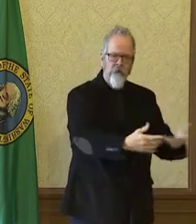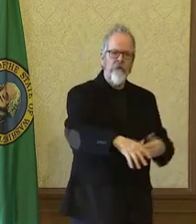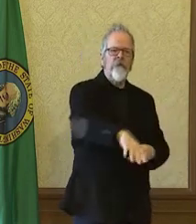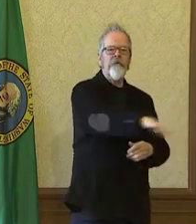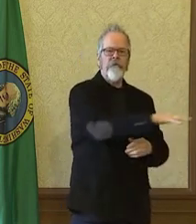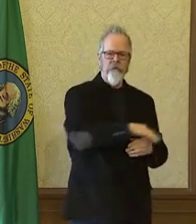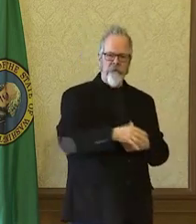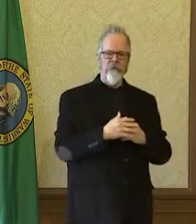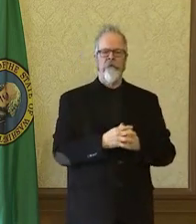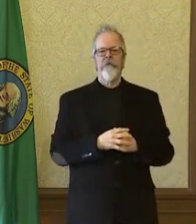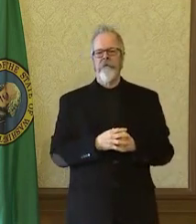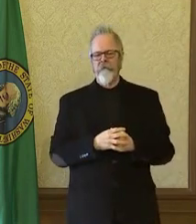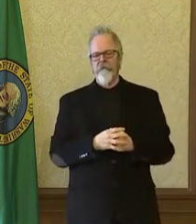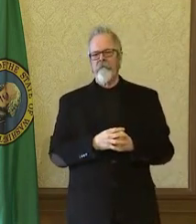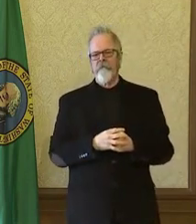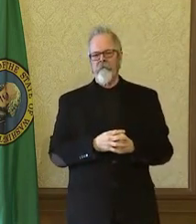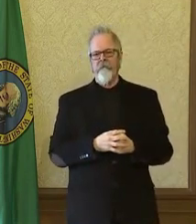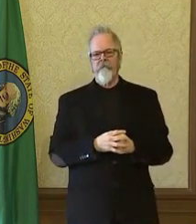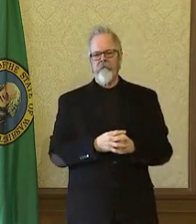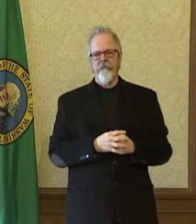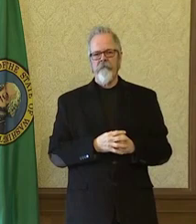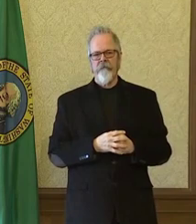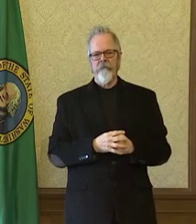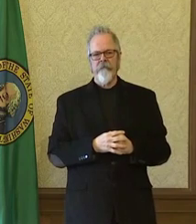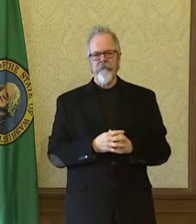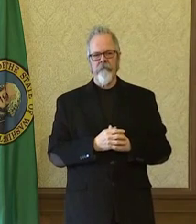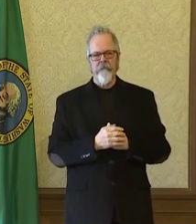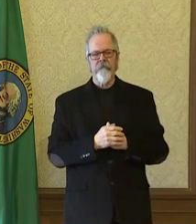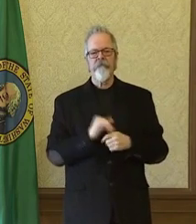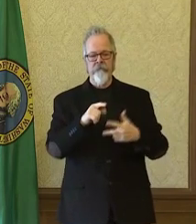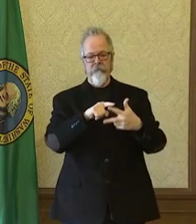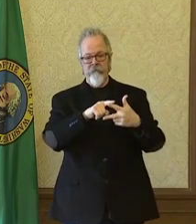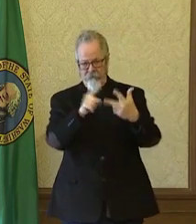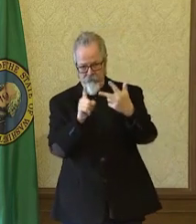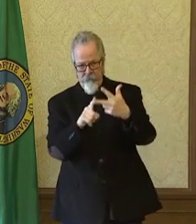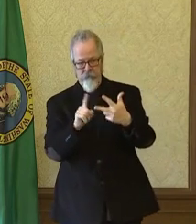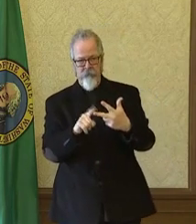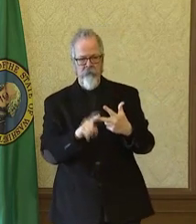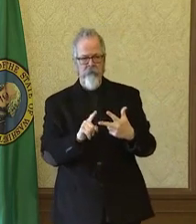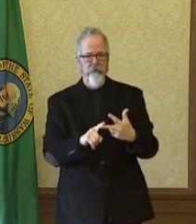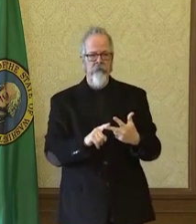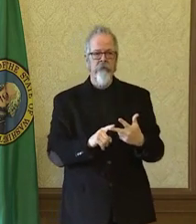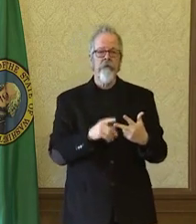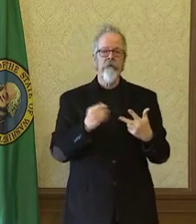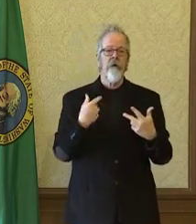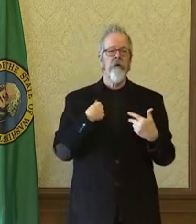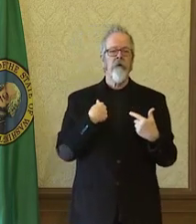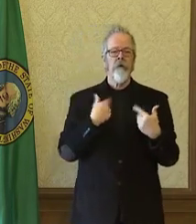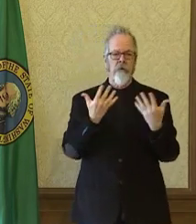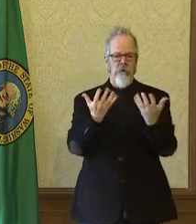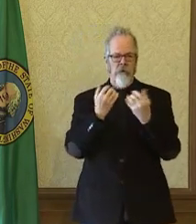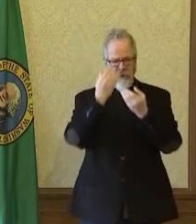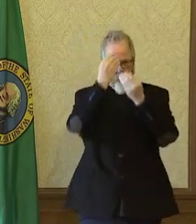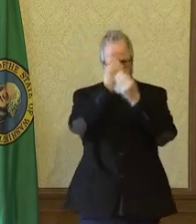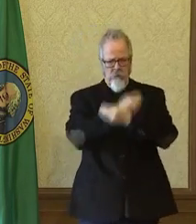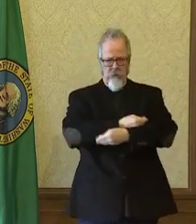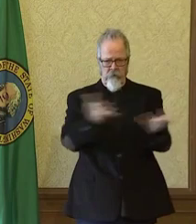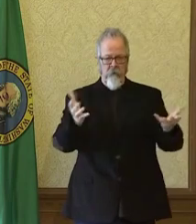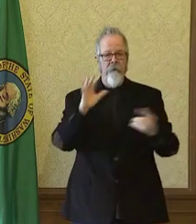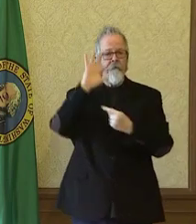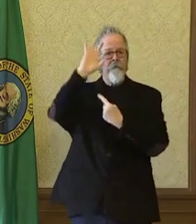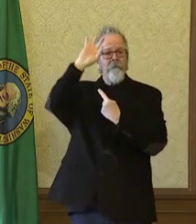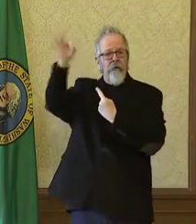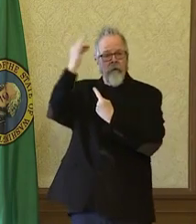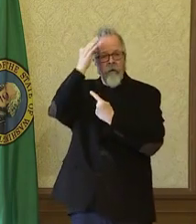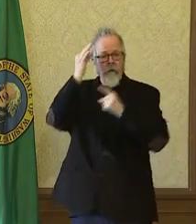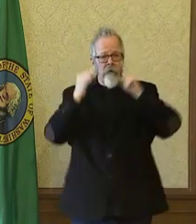financial help, you might be eligible for a forgivable loan from the U.S. Small Business Administration. And our